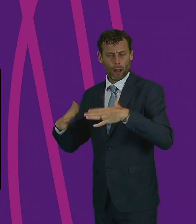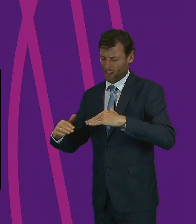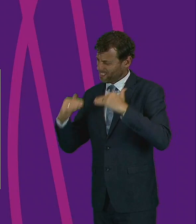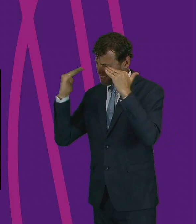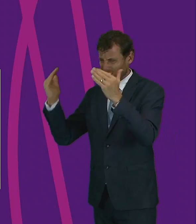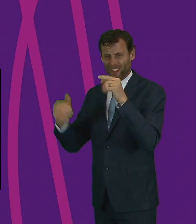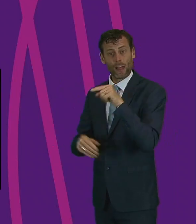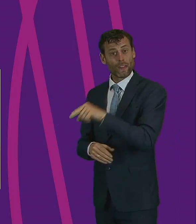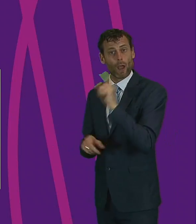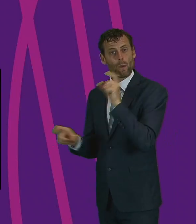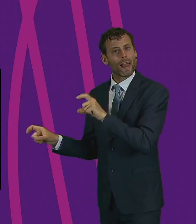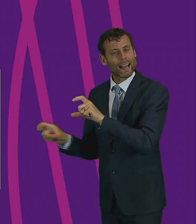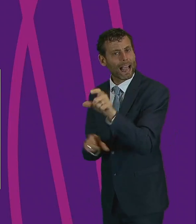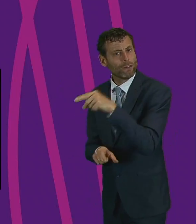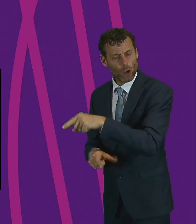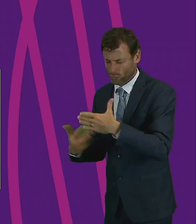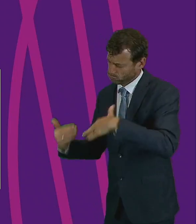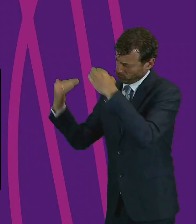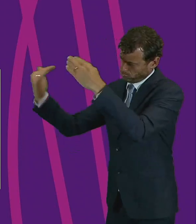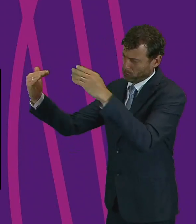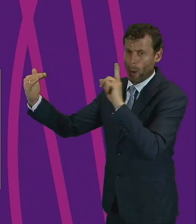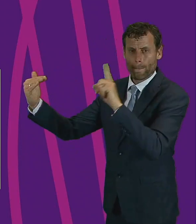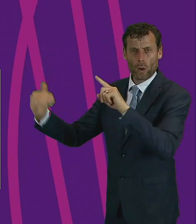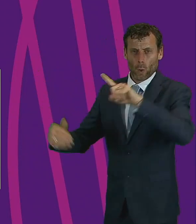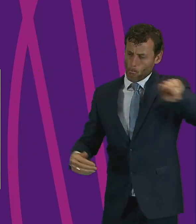we must ensure, Presiding Officer, that we continue to